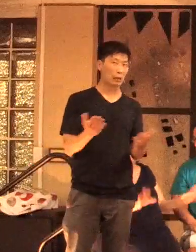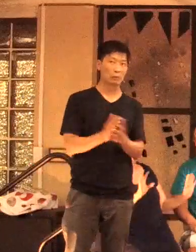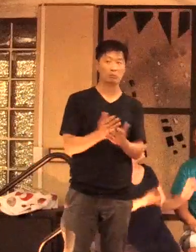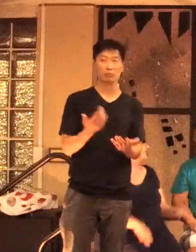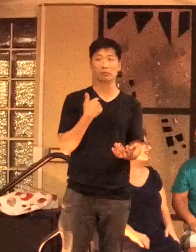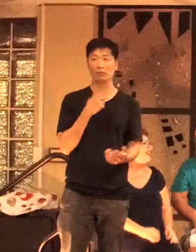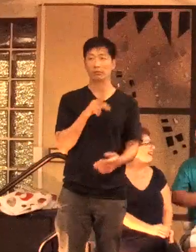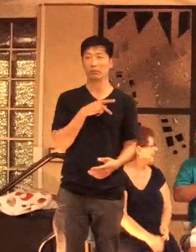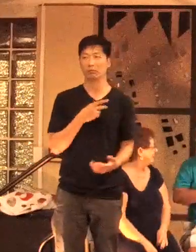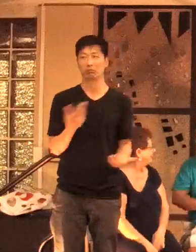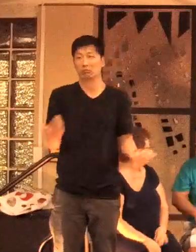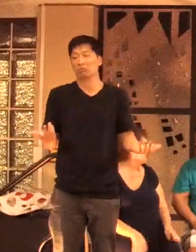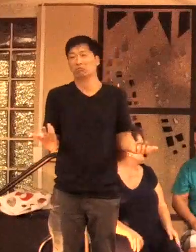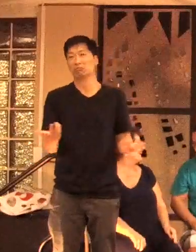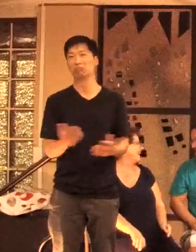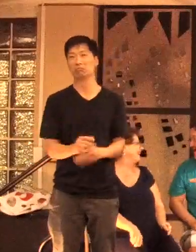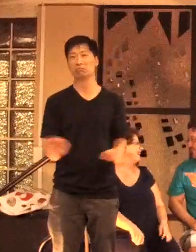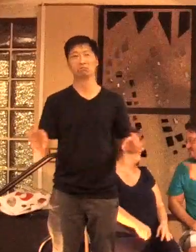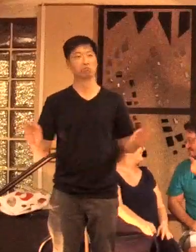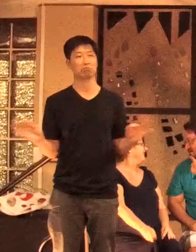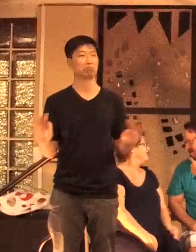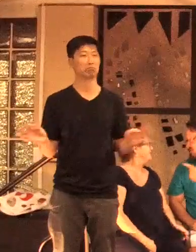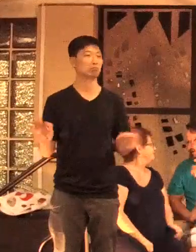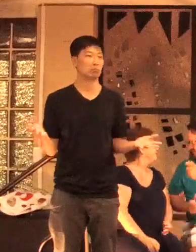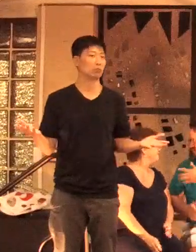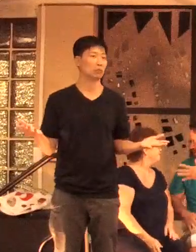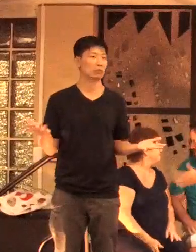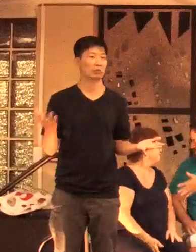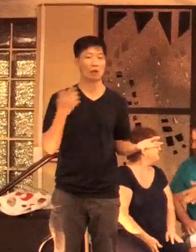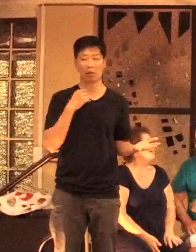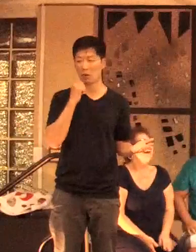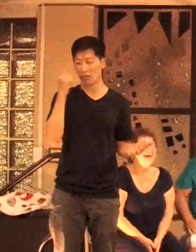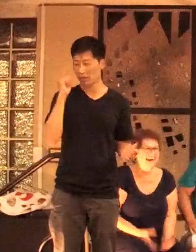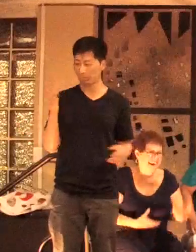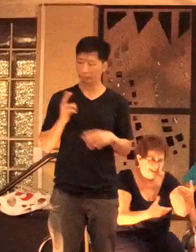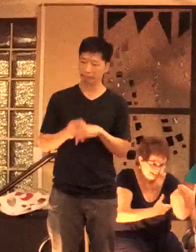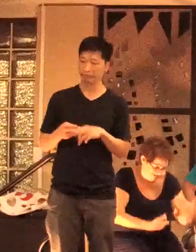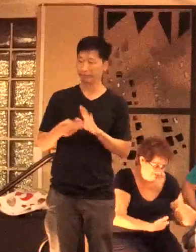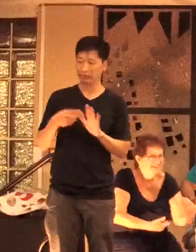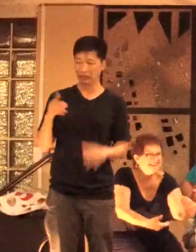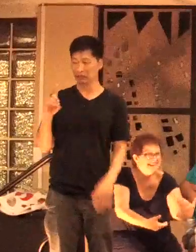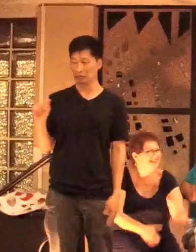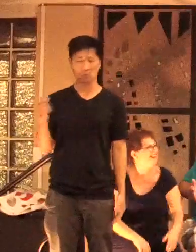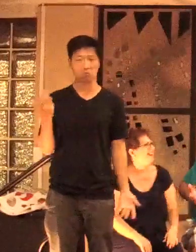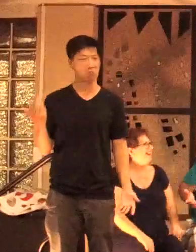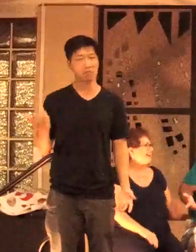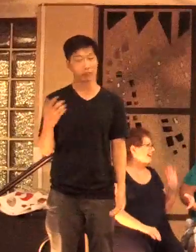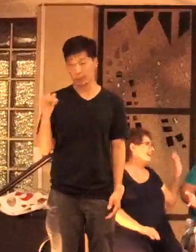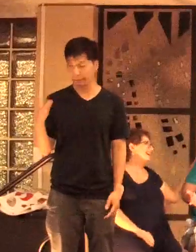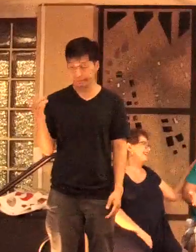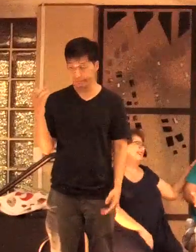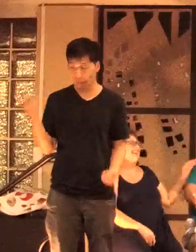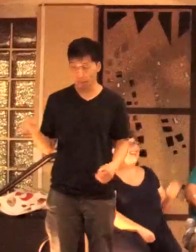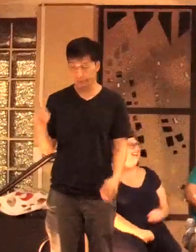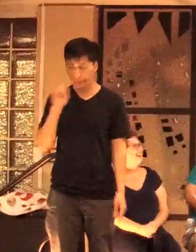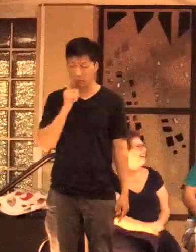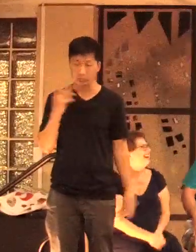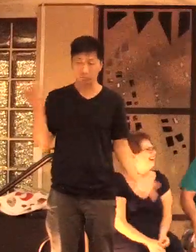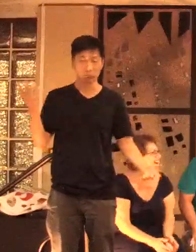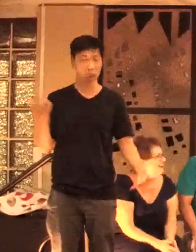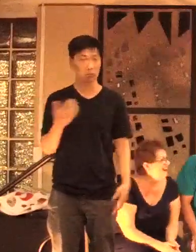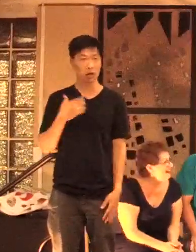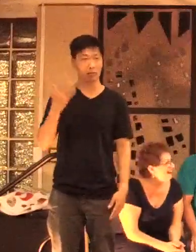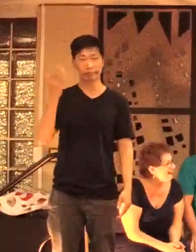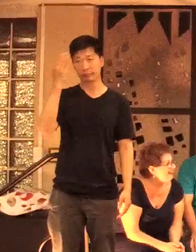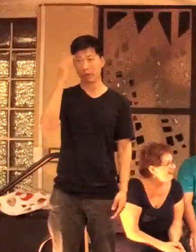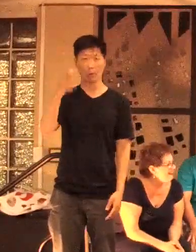Personally, I don't think it would be any kind of disability or anything bad if my child was deaf. I know for a fact my